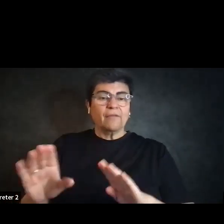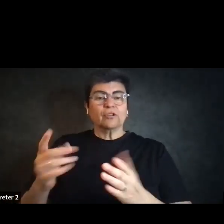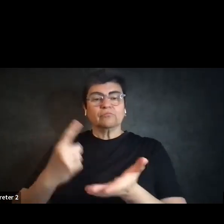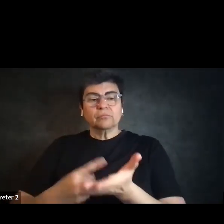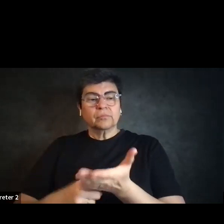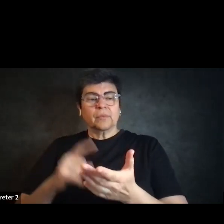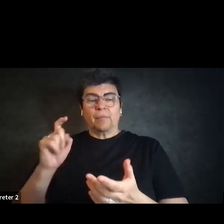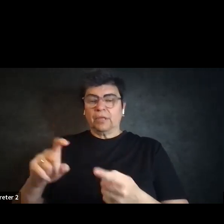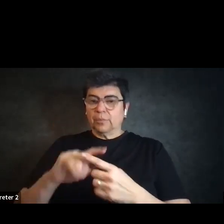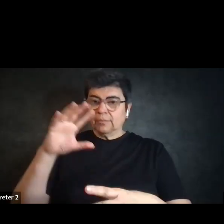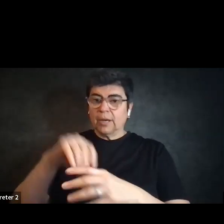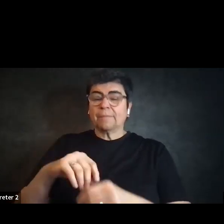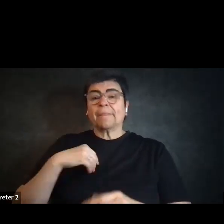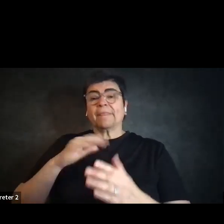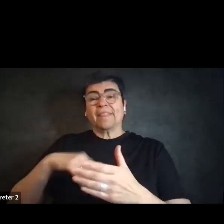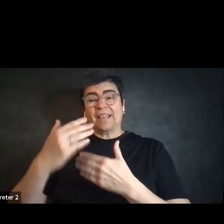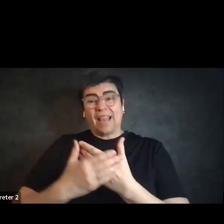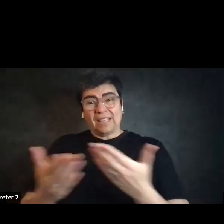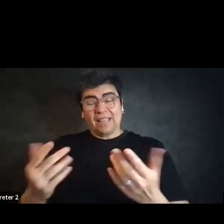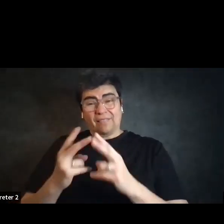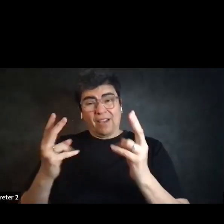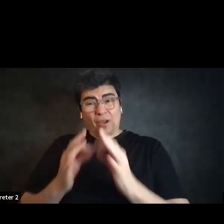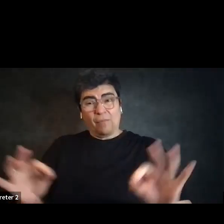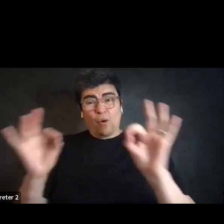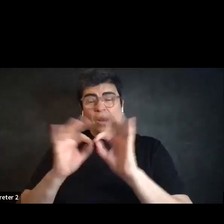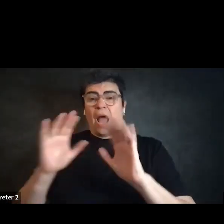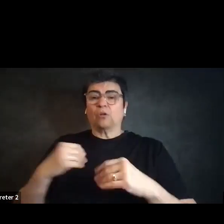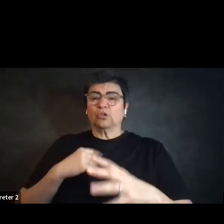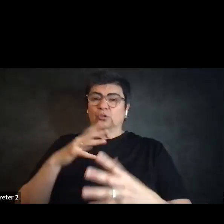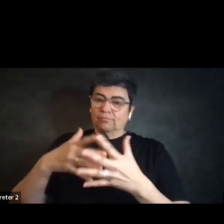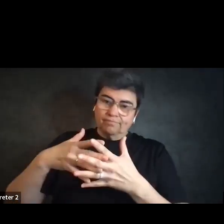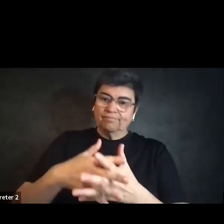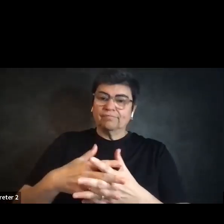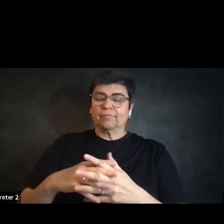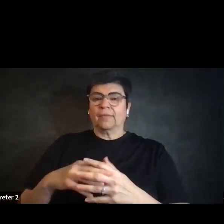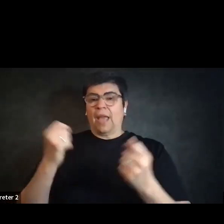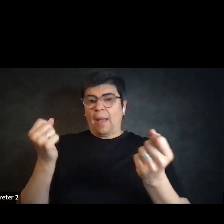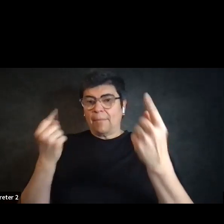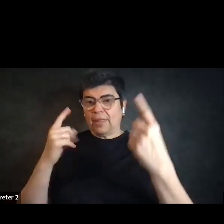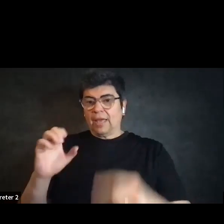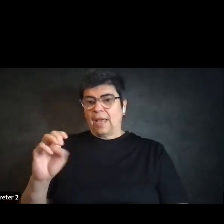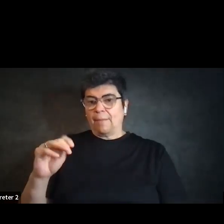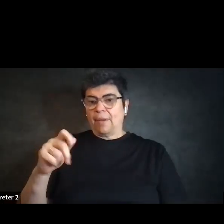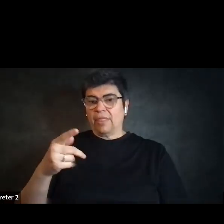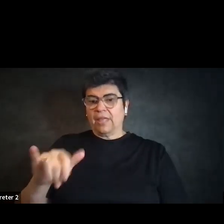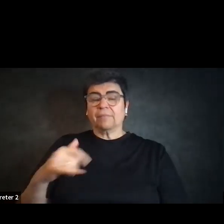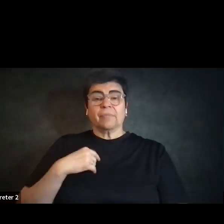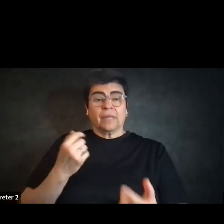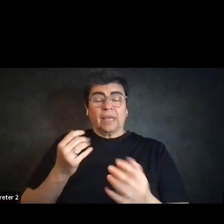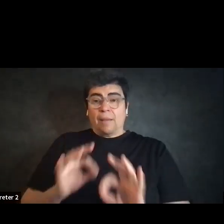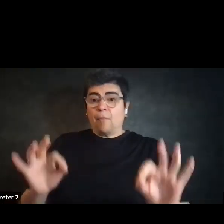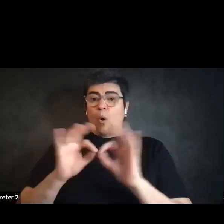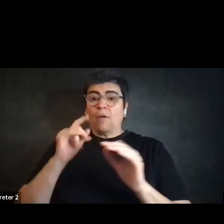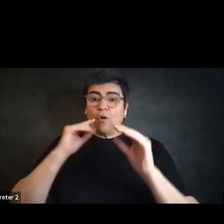communications. The next thing is very important, which is how to inculcate empathy. And it is very important for educators who are framing